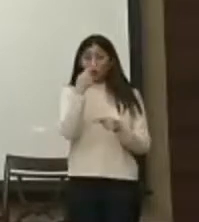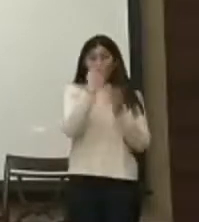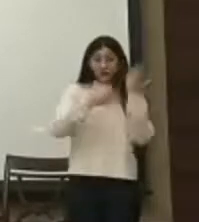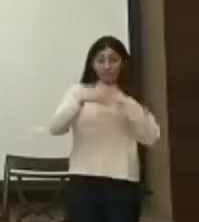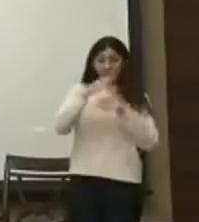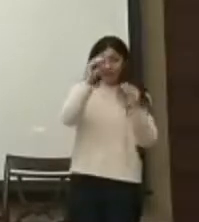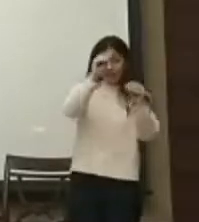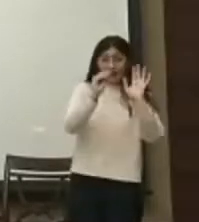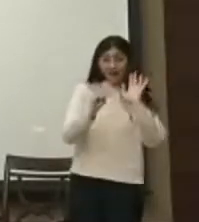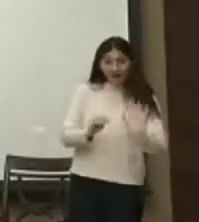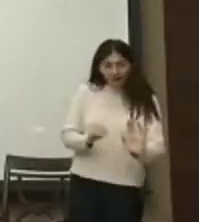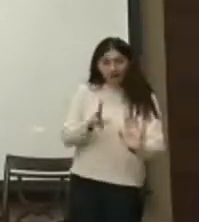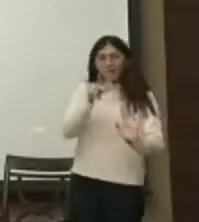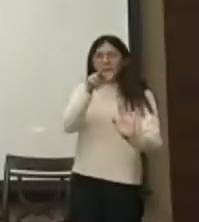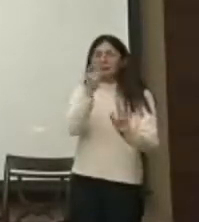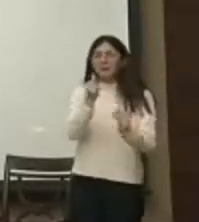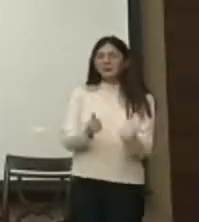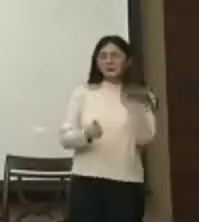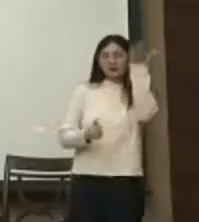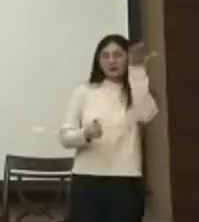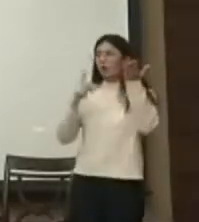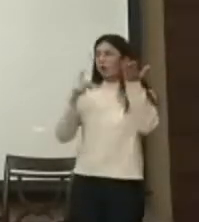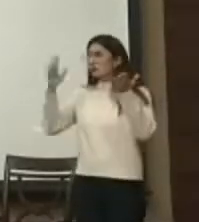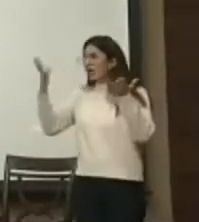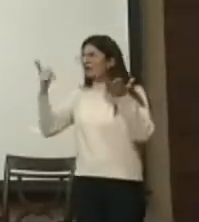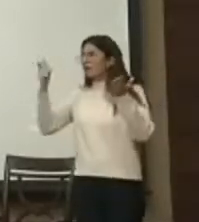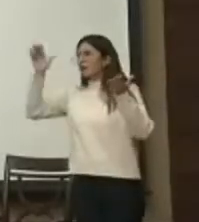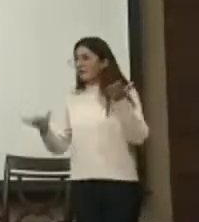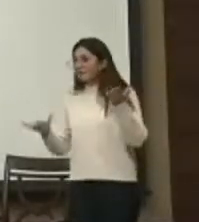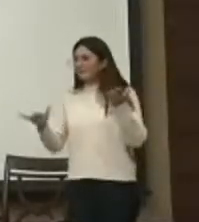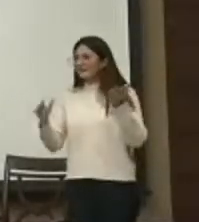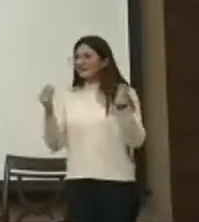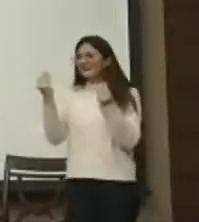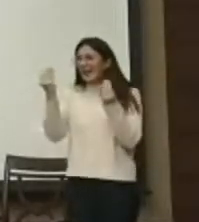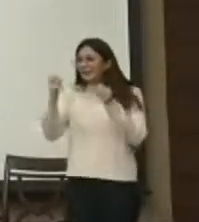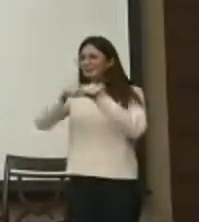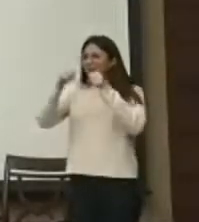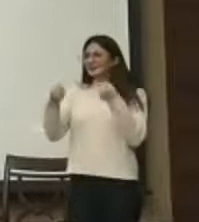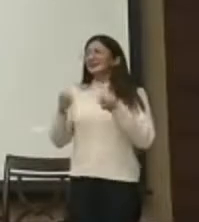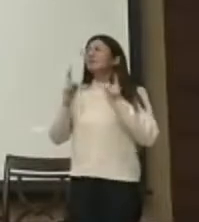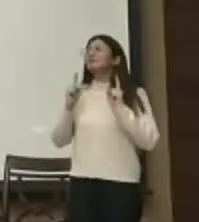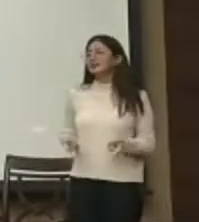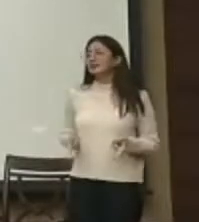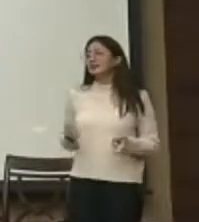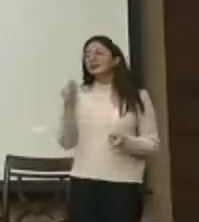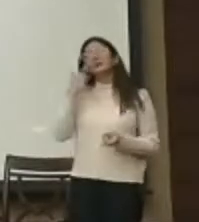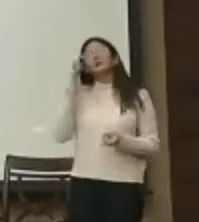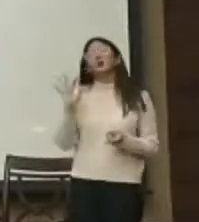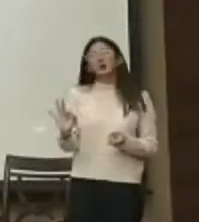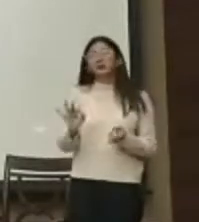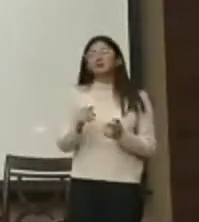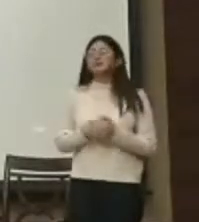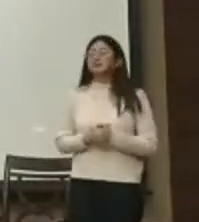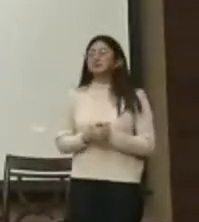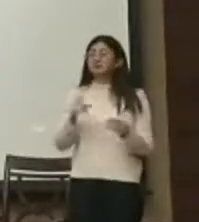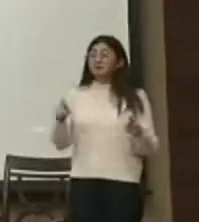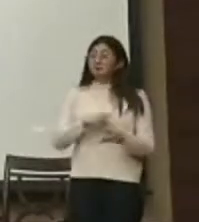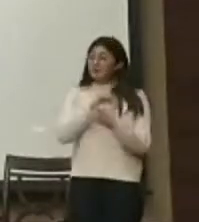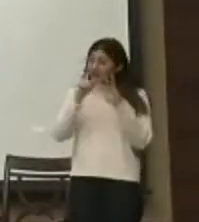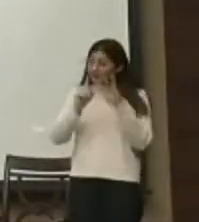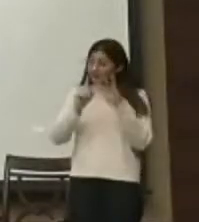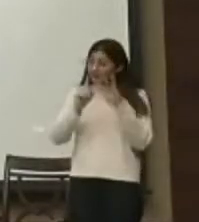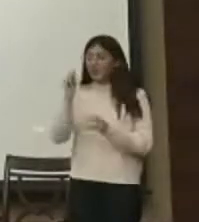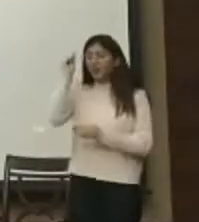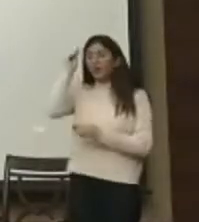get preference in securing the contract. So this kind of innovative schemes is essential. The third is awareness